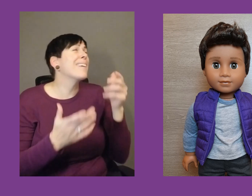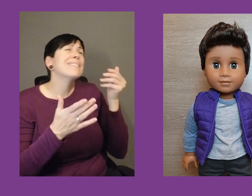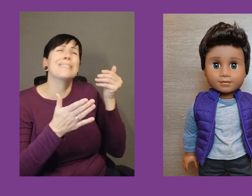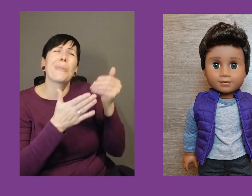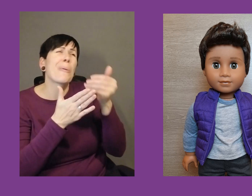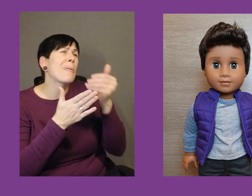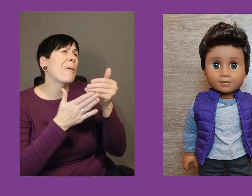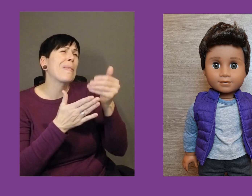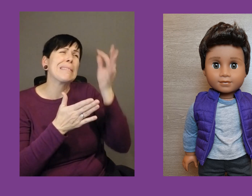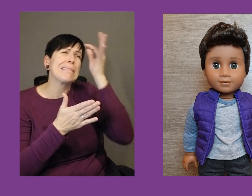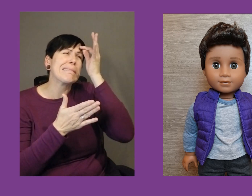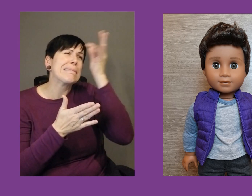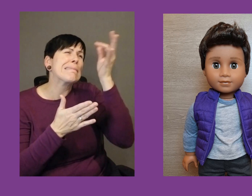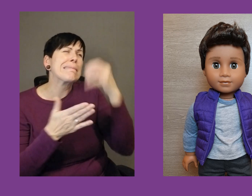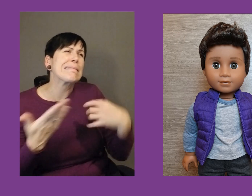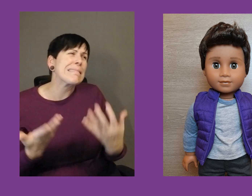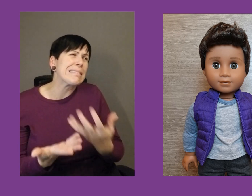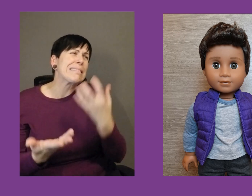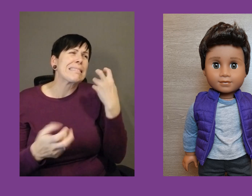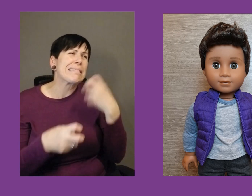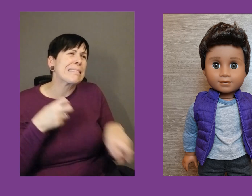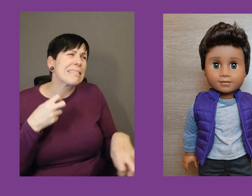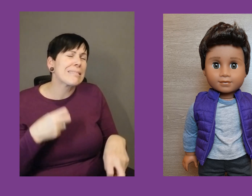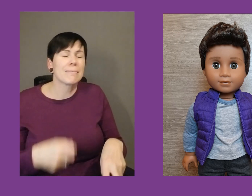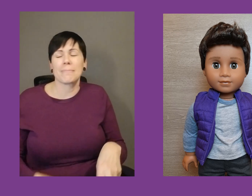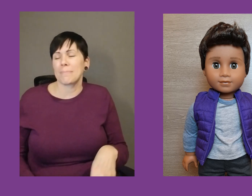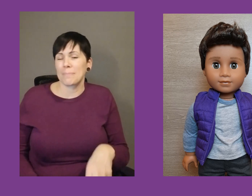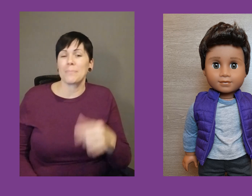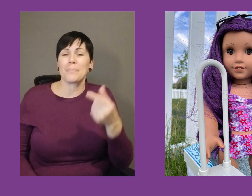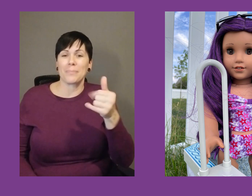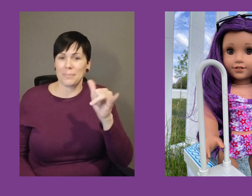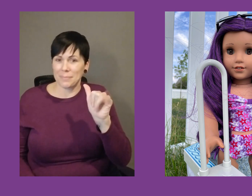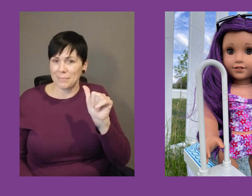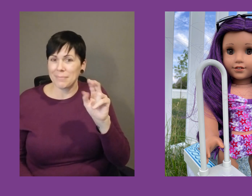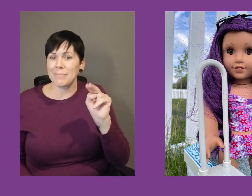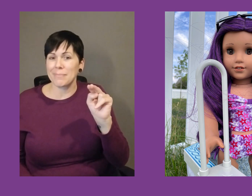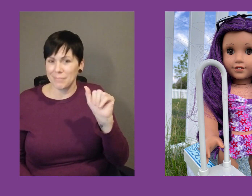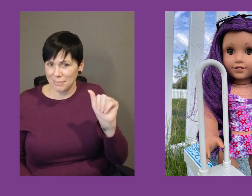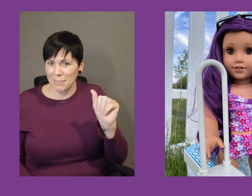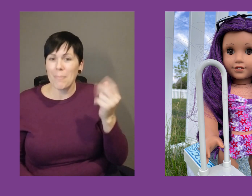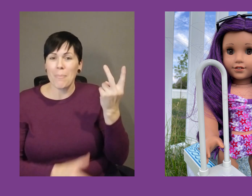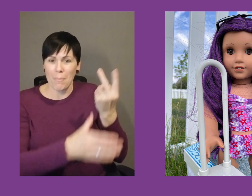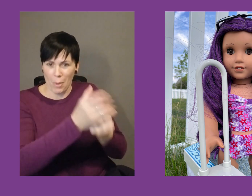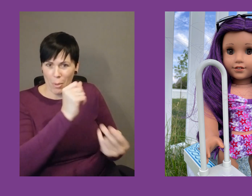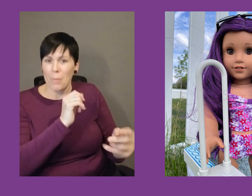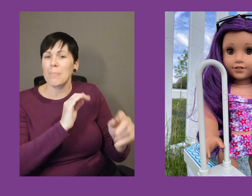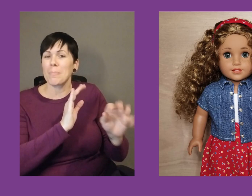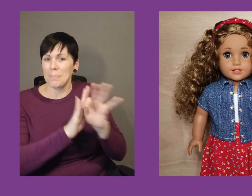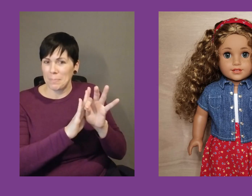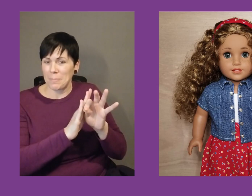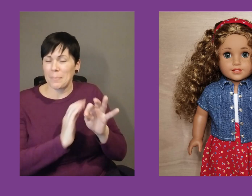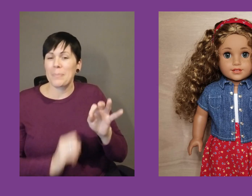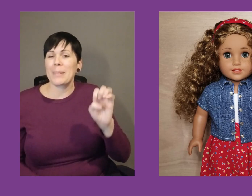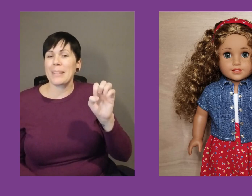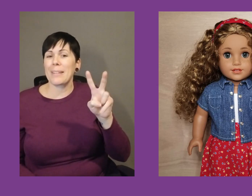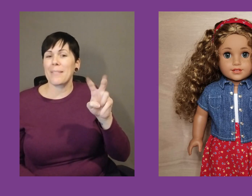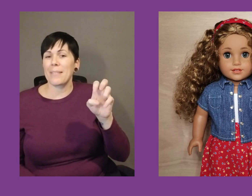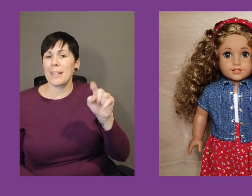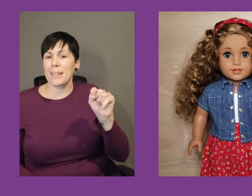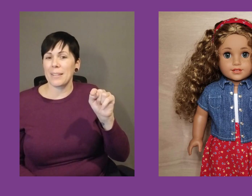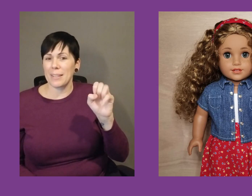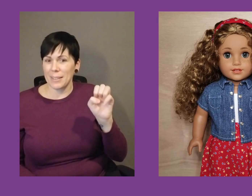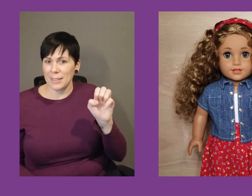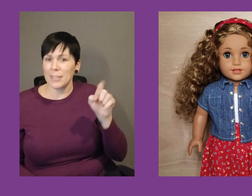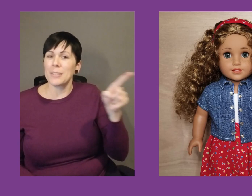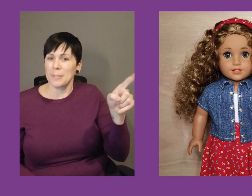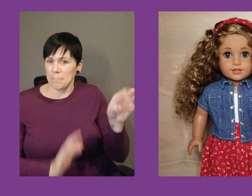was close. It's so hard. It's so hard. Gianna, we both picked. Yvette, she picked,